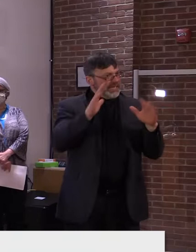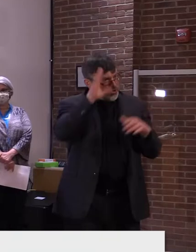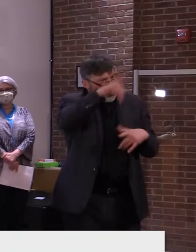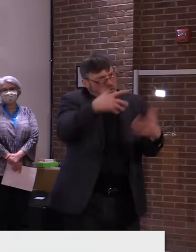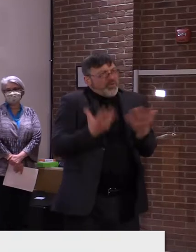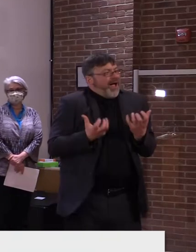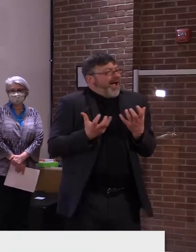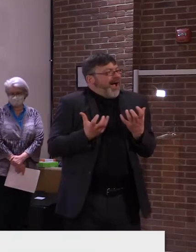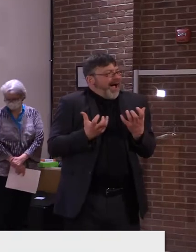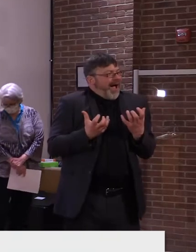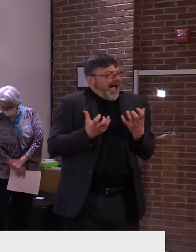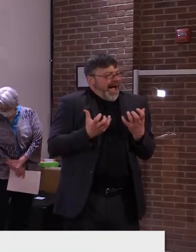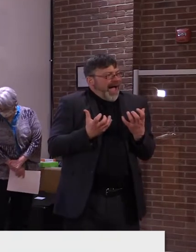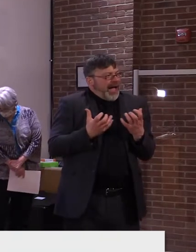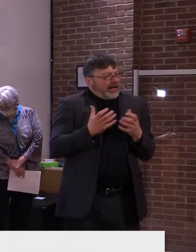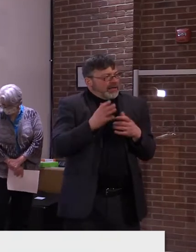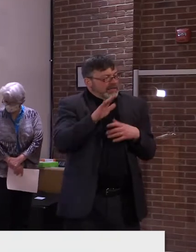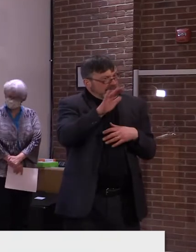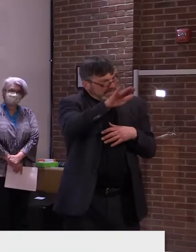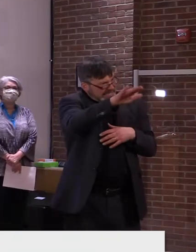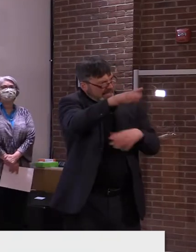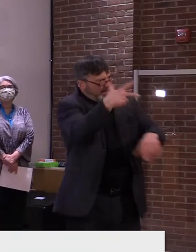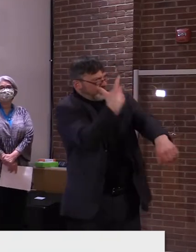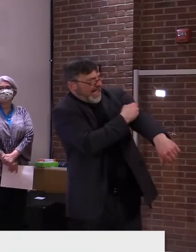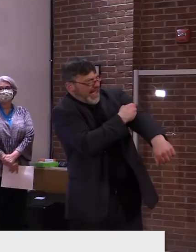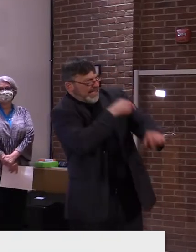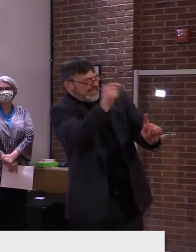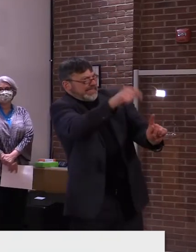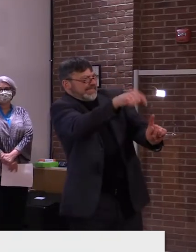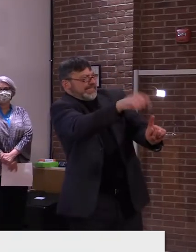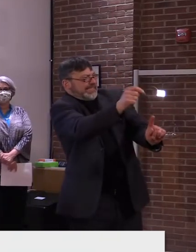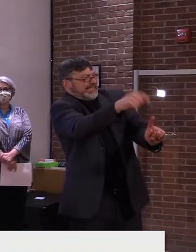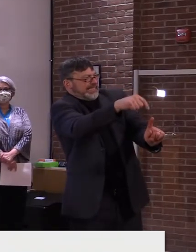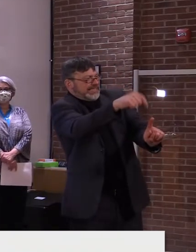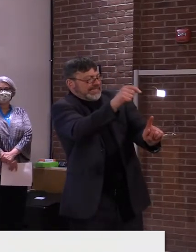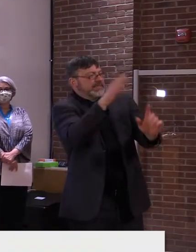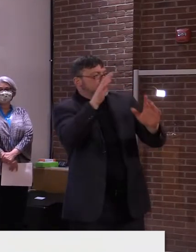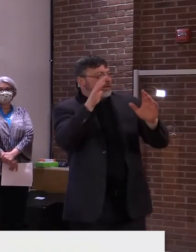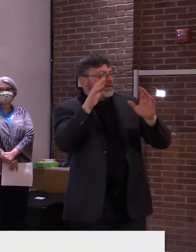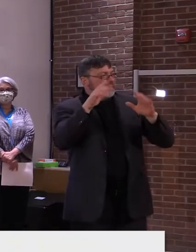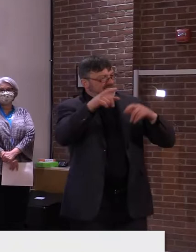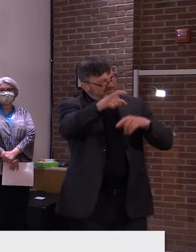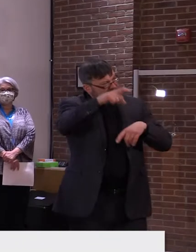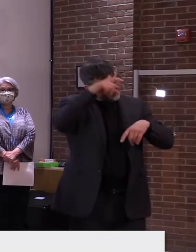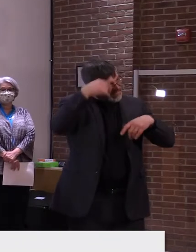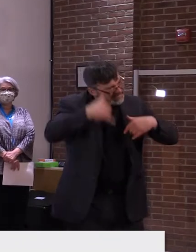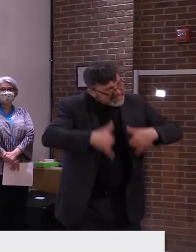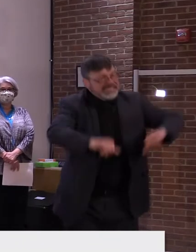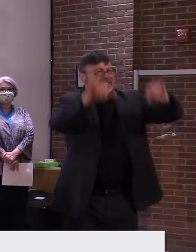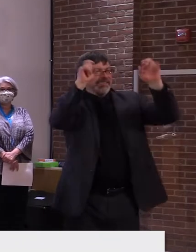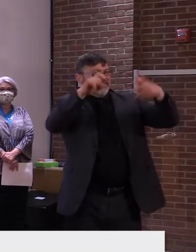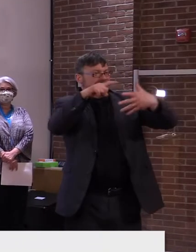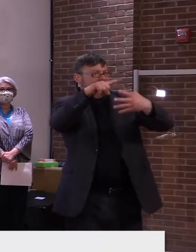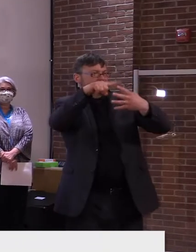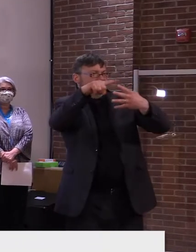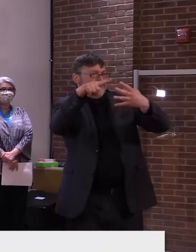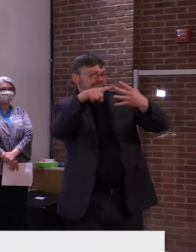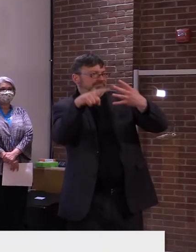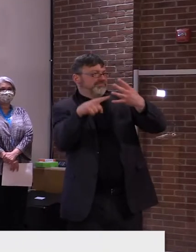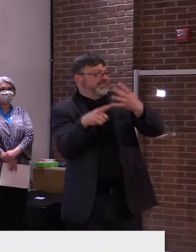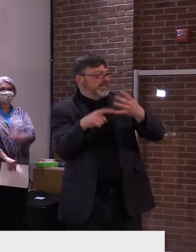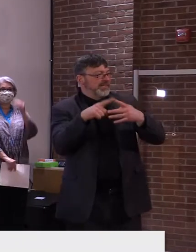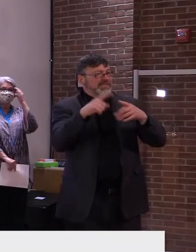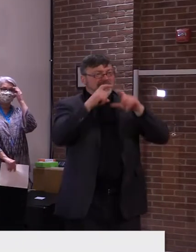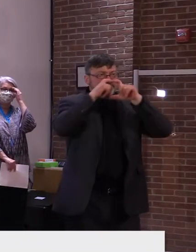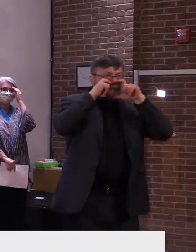and distancing and cautious travel, along with getting registered for vaccination as soon as your age band opens